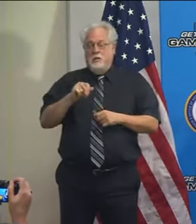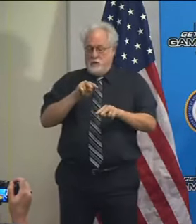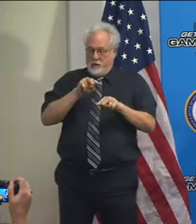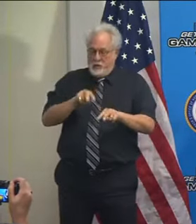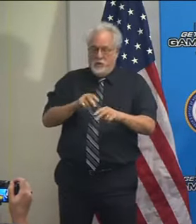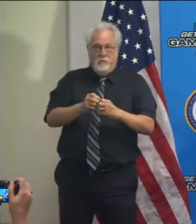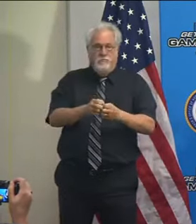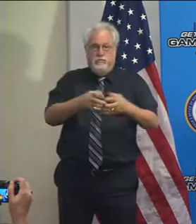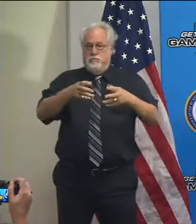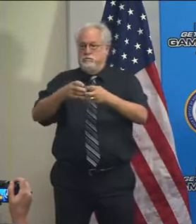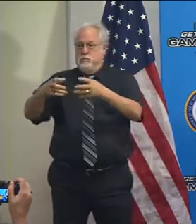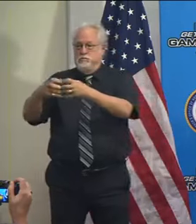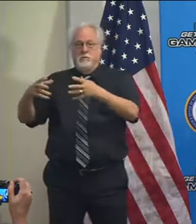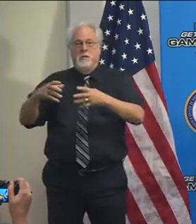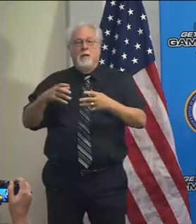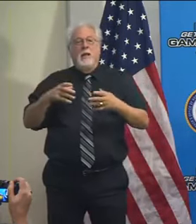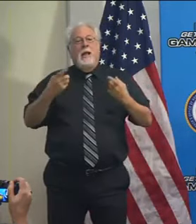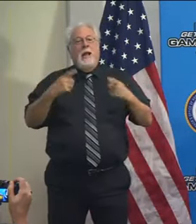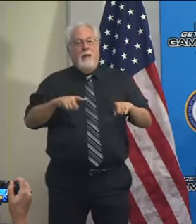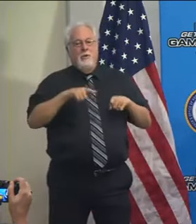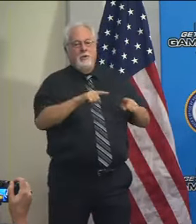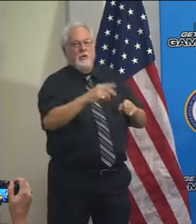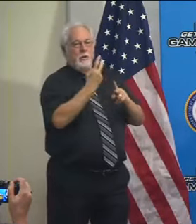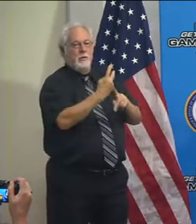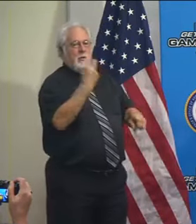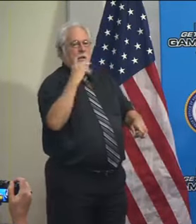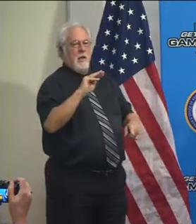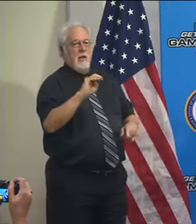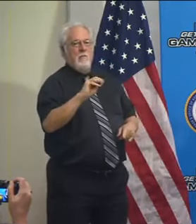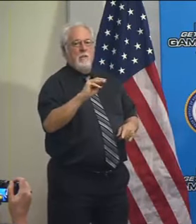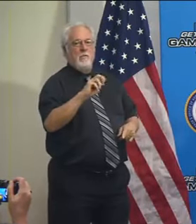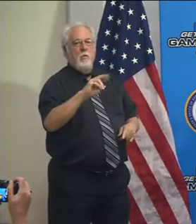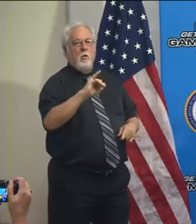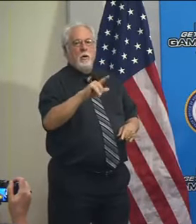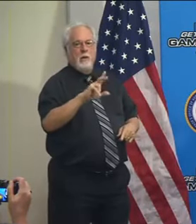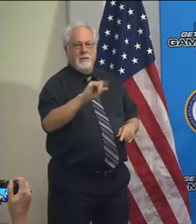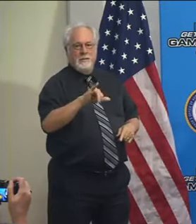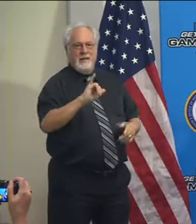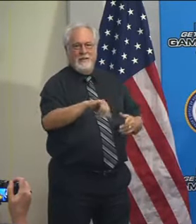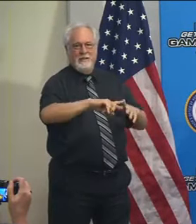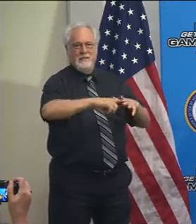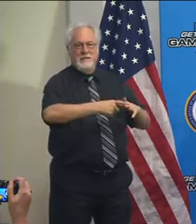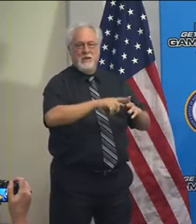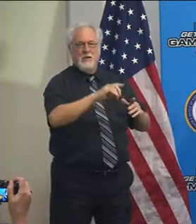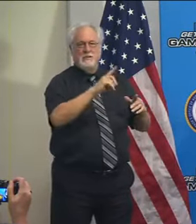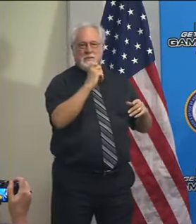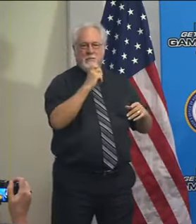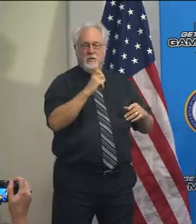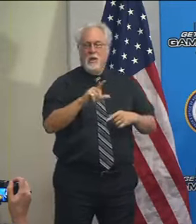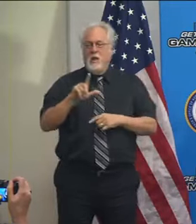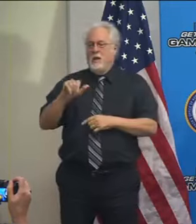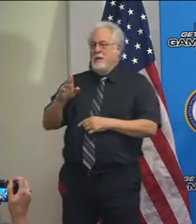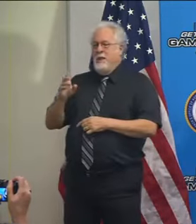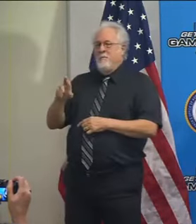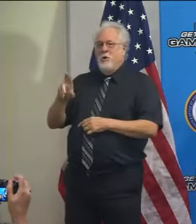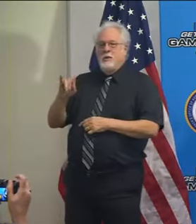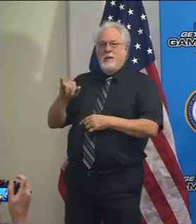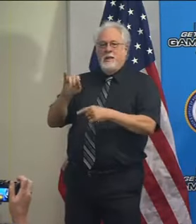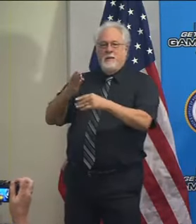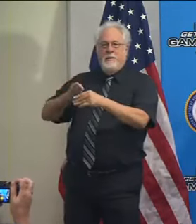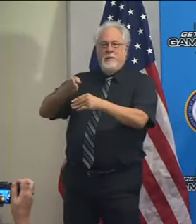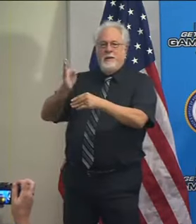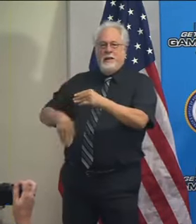in cases to the activity that occurred during Memorial Day, which started the summer. Labor Day is the holiday that